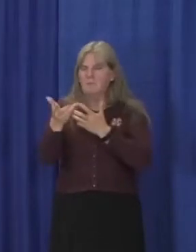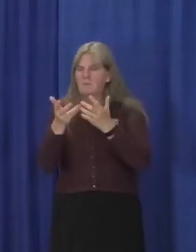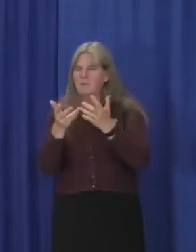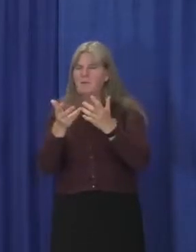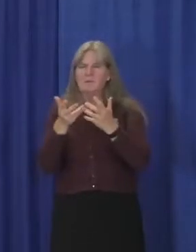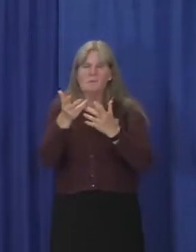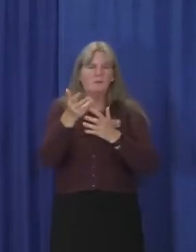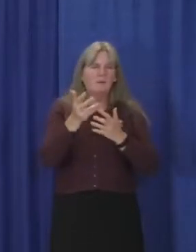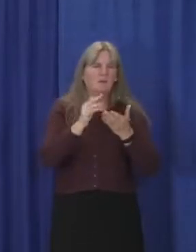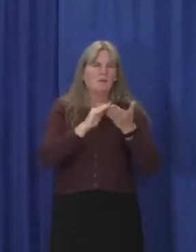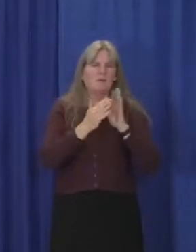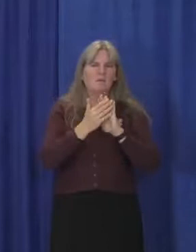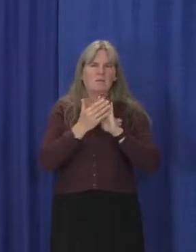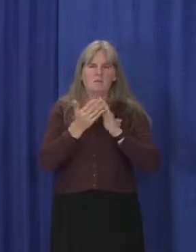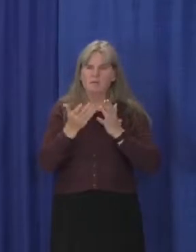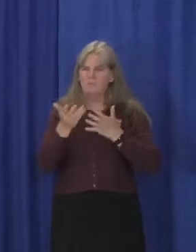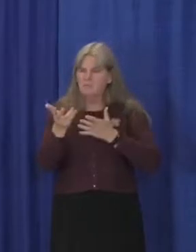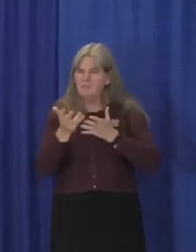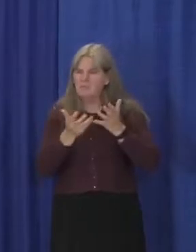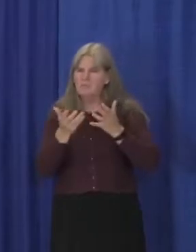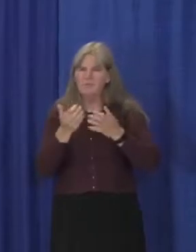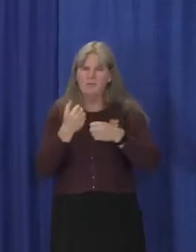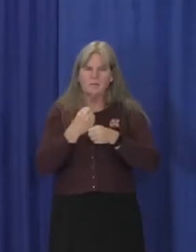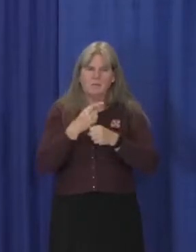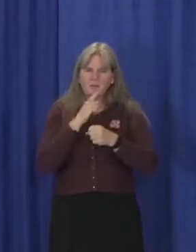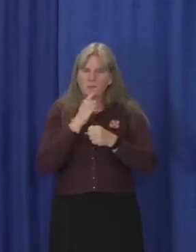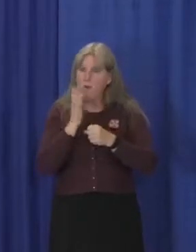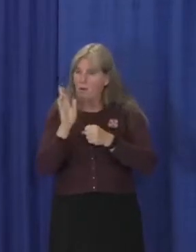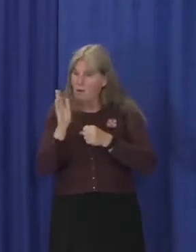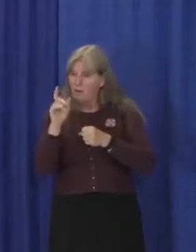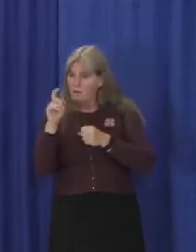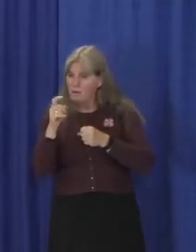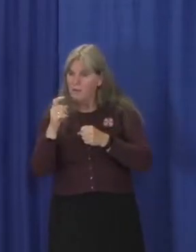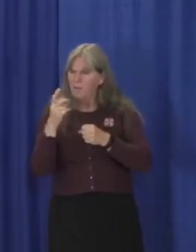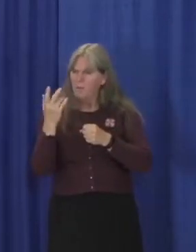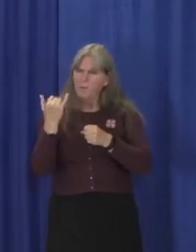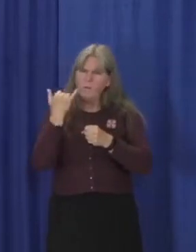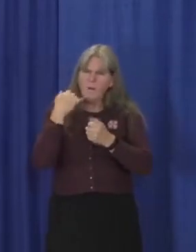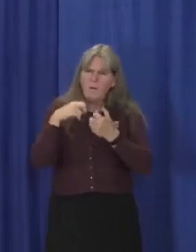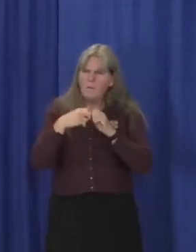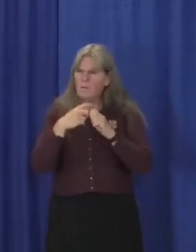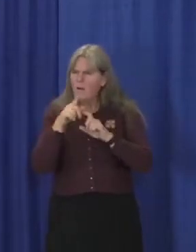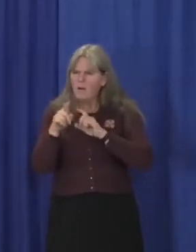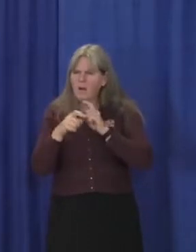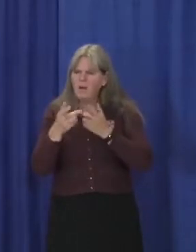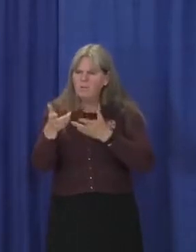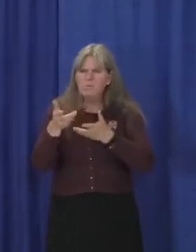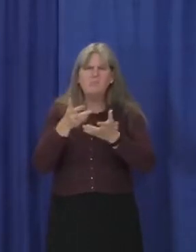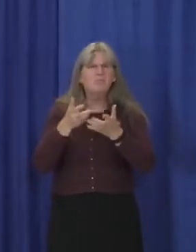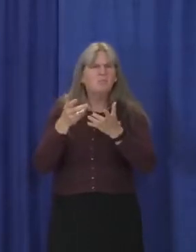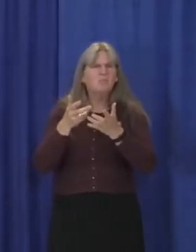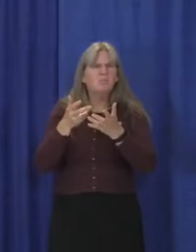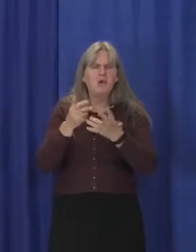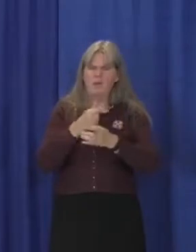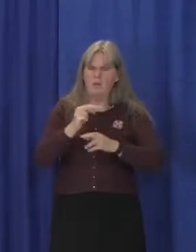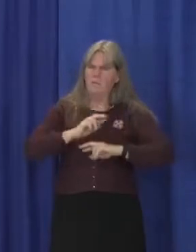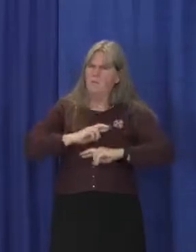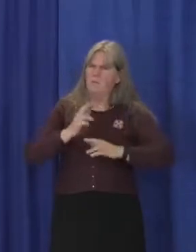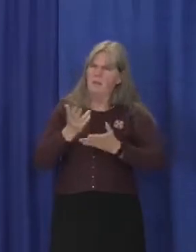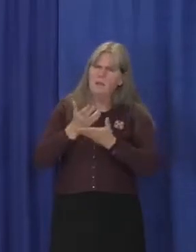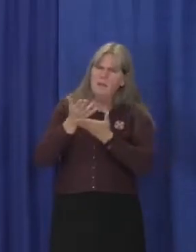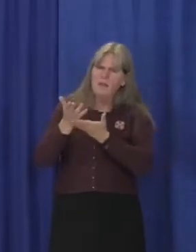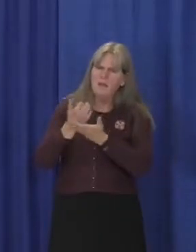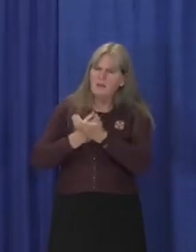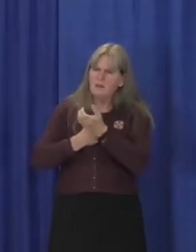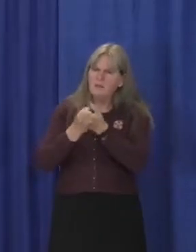think we've done an excellent job of making sure that the documentations, the processes that our government uses, whether it be for